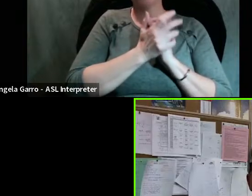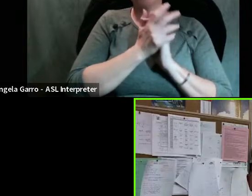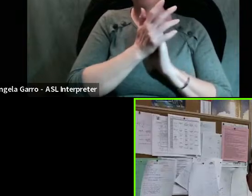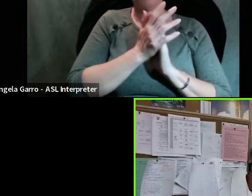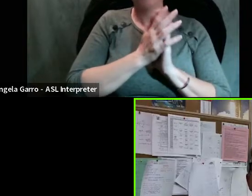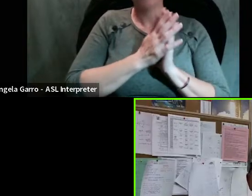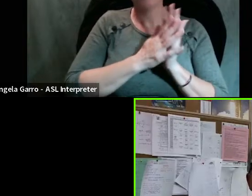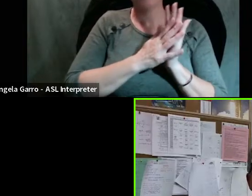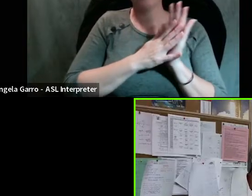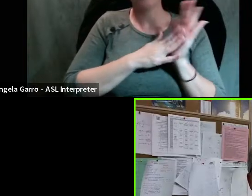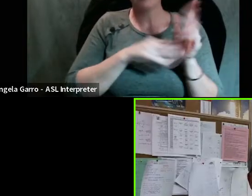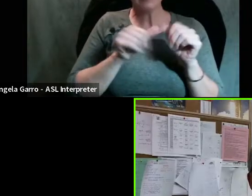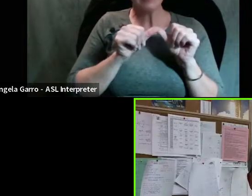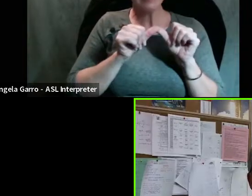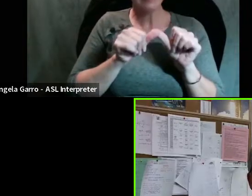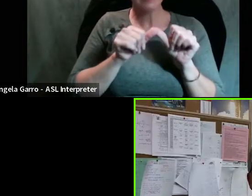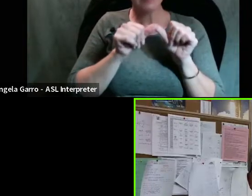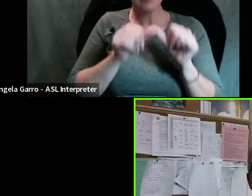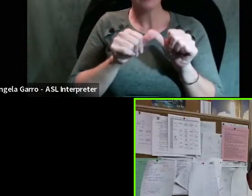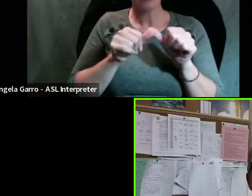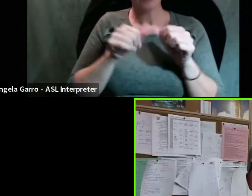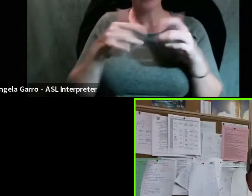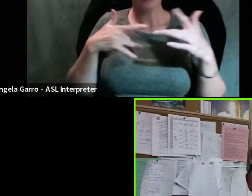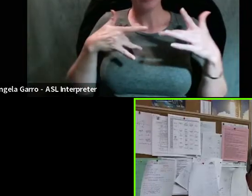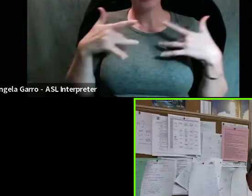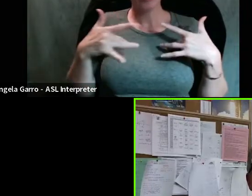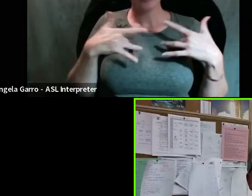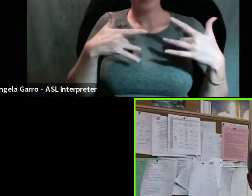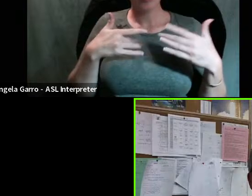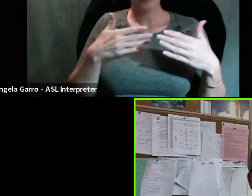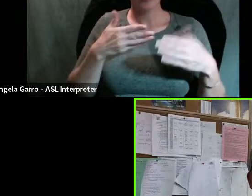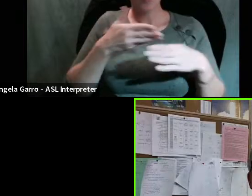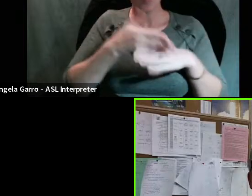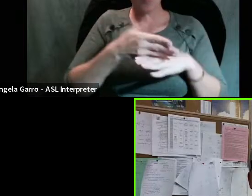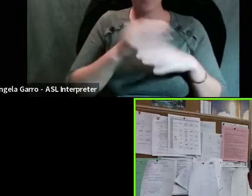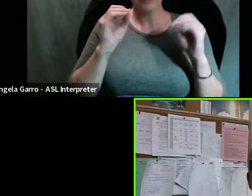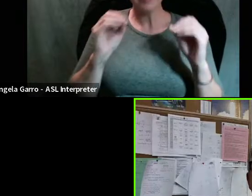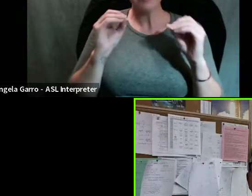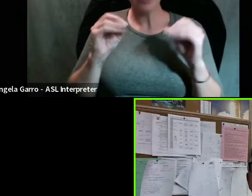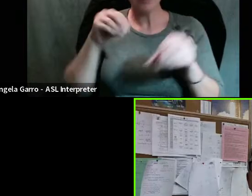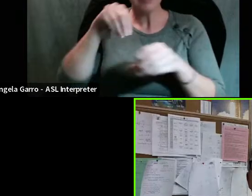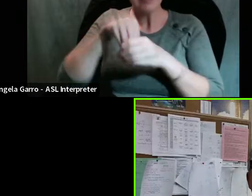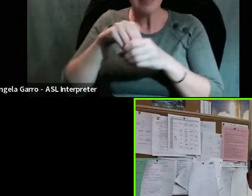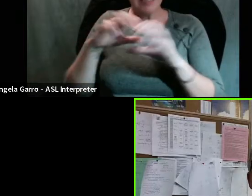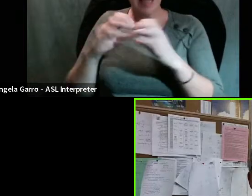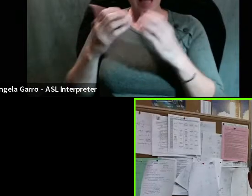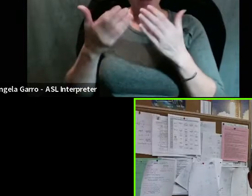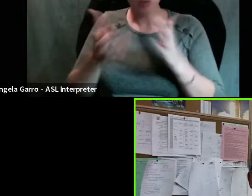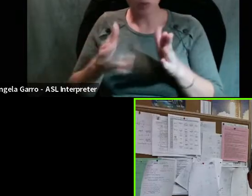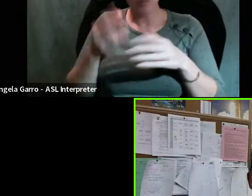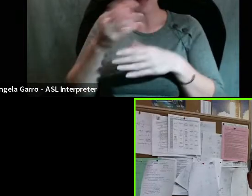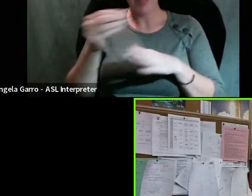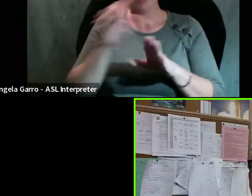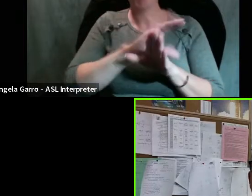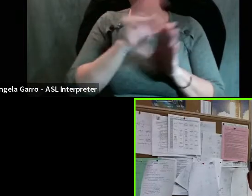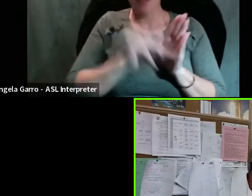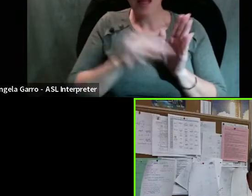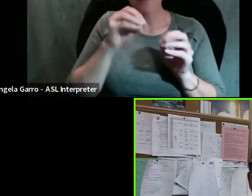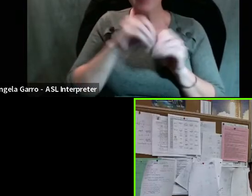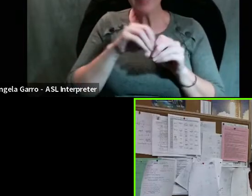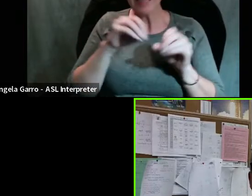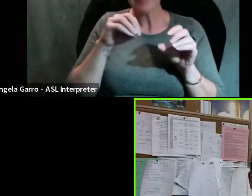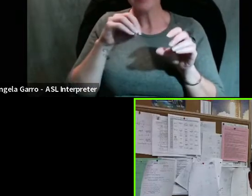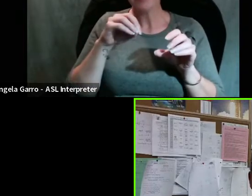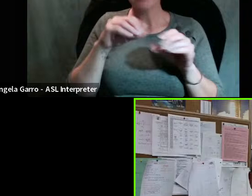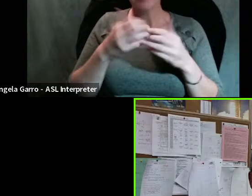the continued concern over teachers in the classroom and curriculum in the classroom.